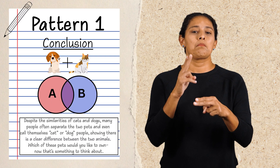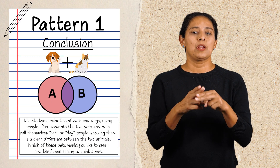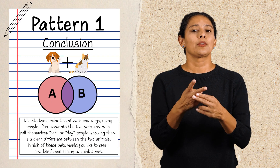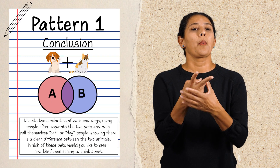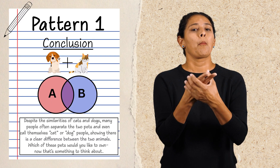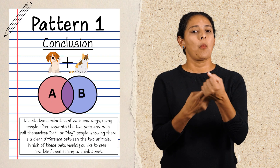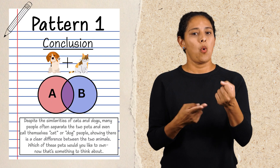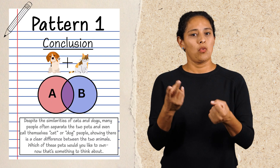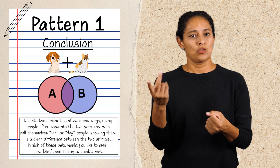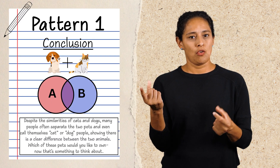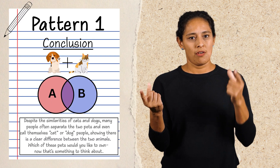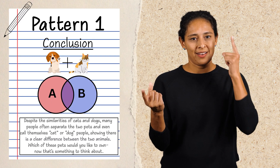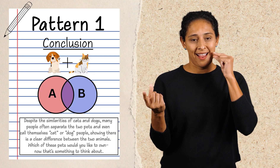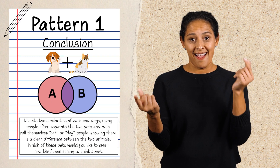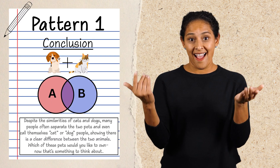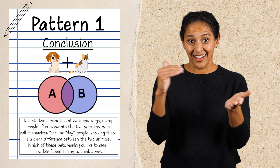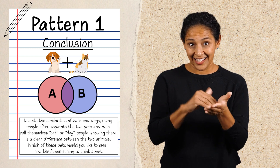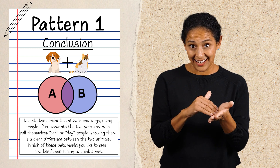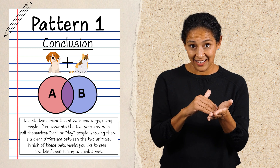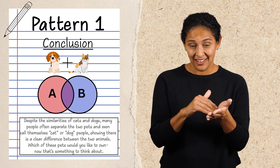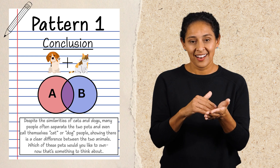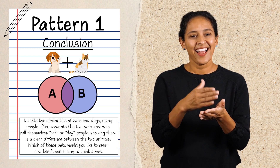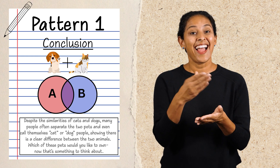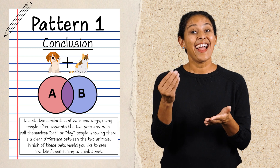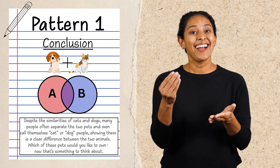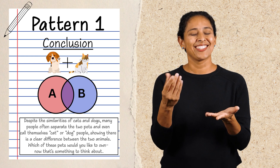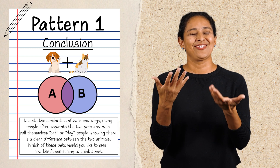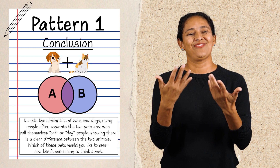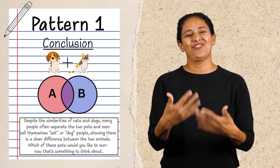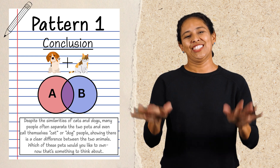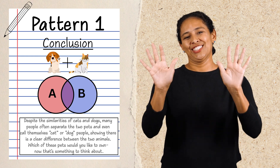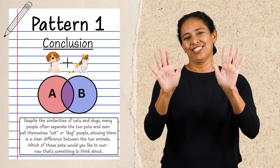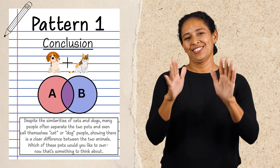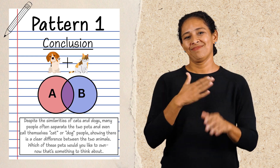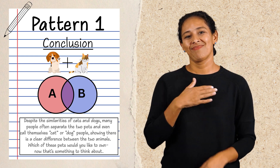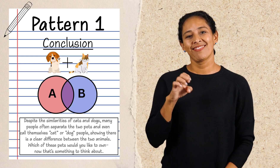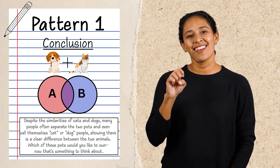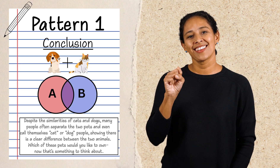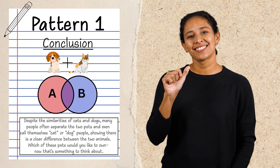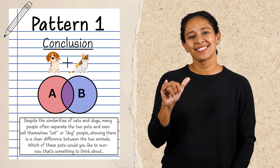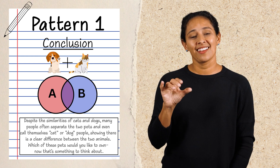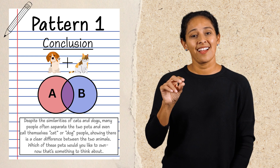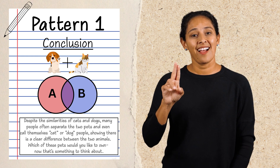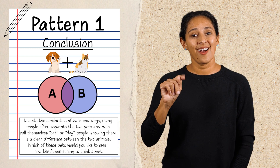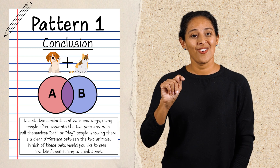Finally, I mention both dogs and cats again and finish my essay outline.